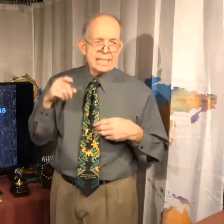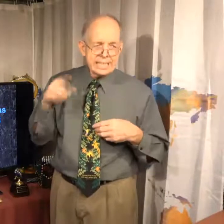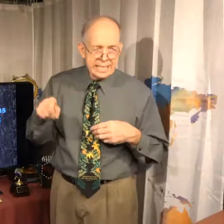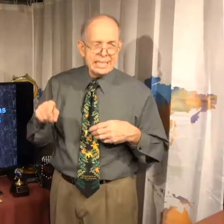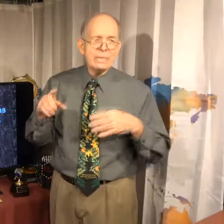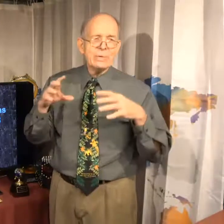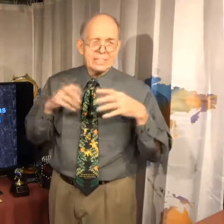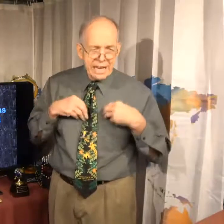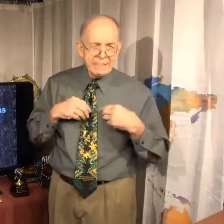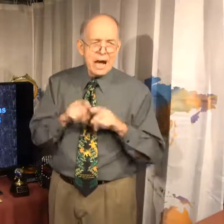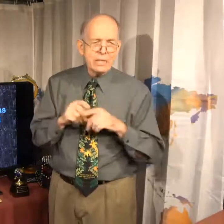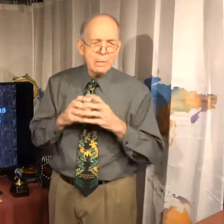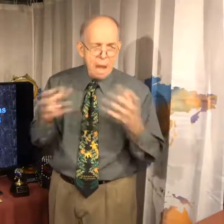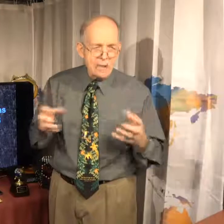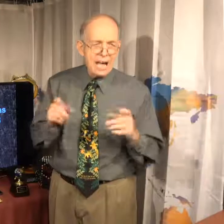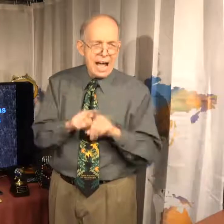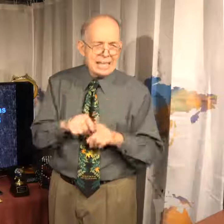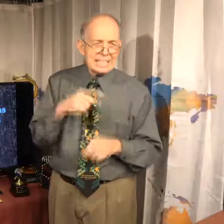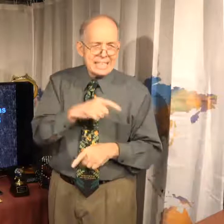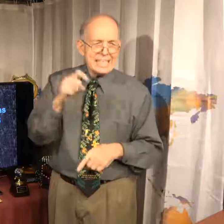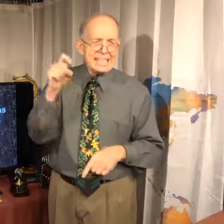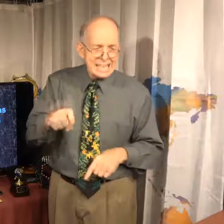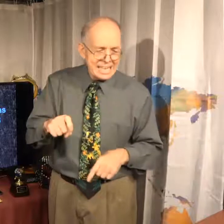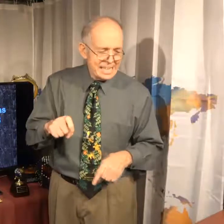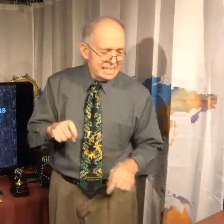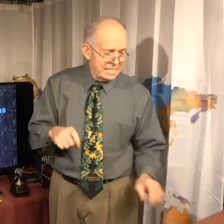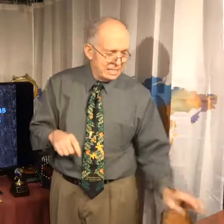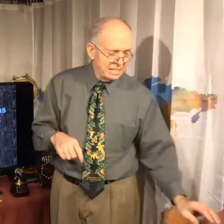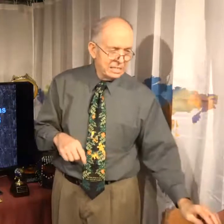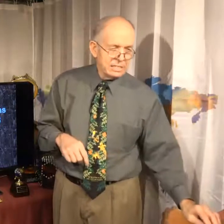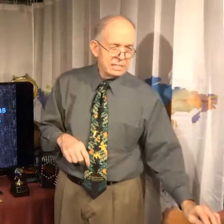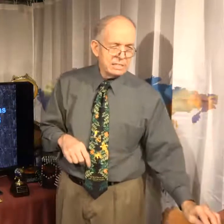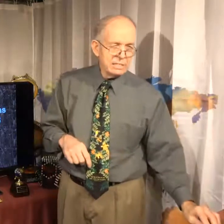He received as much as he needs.